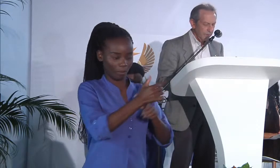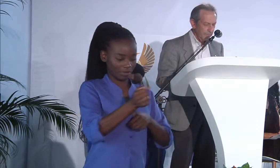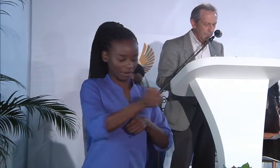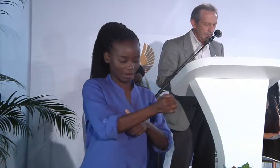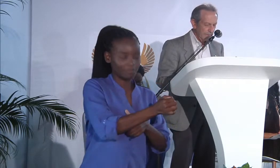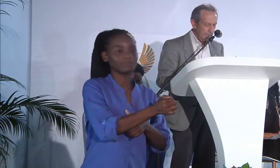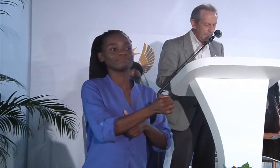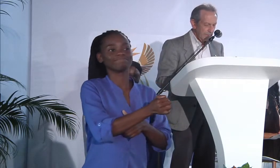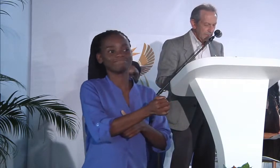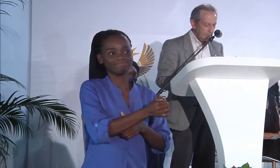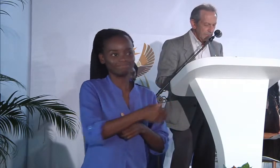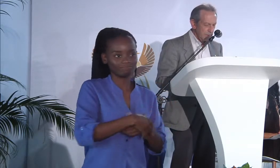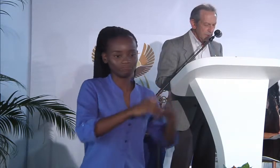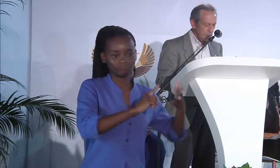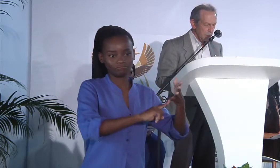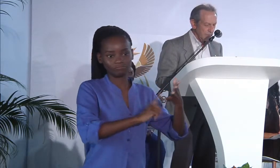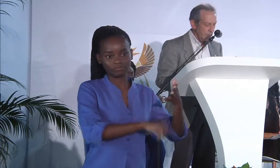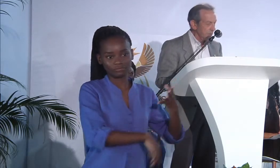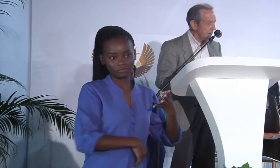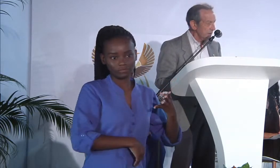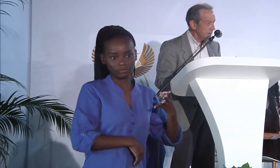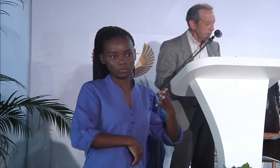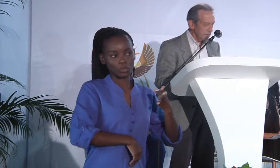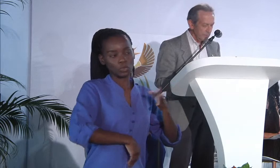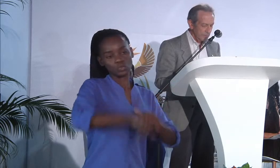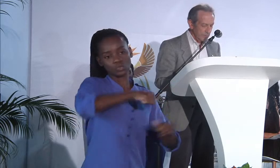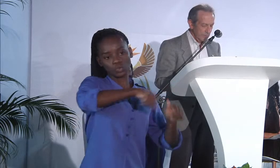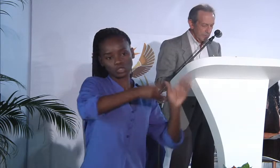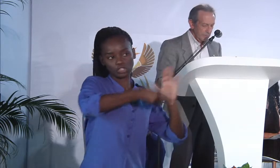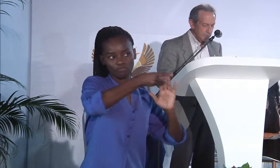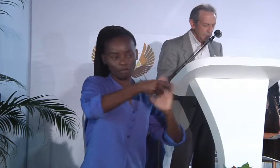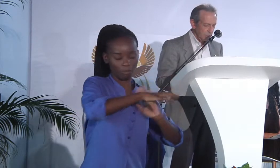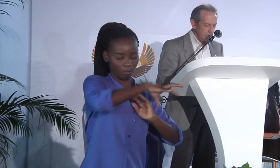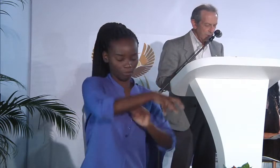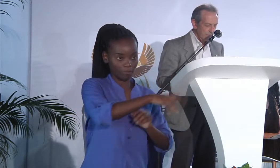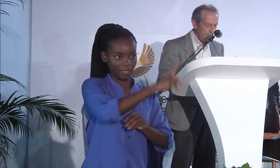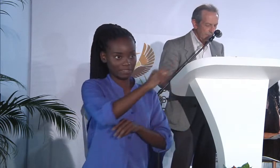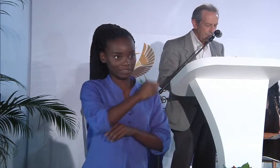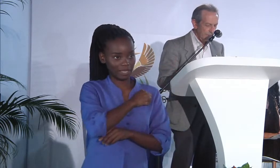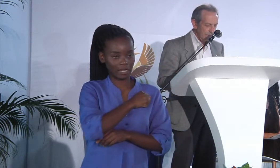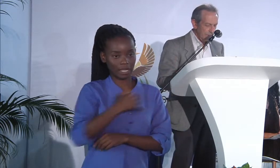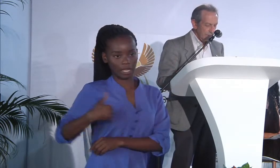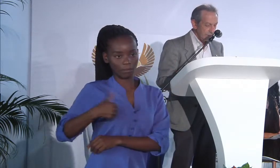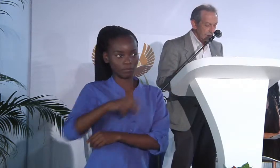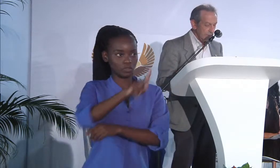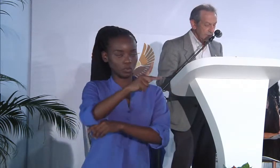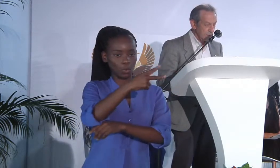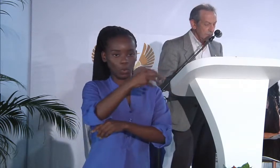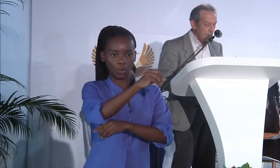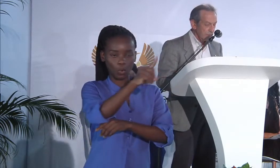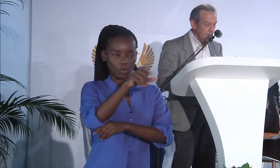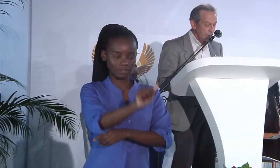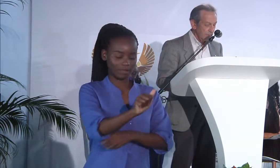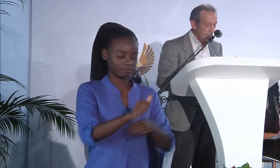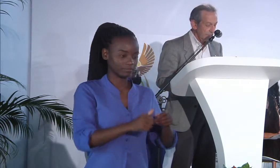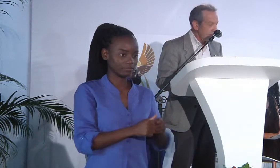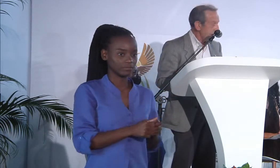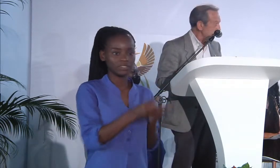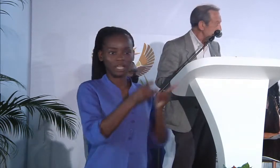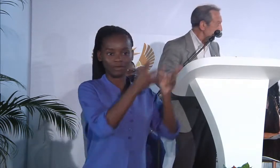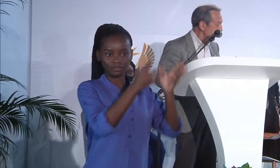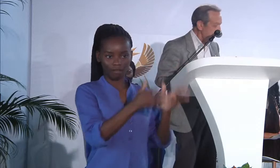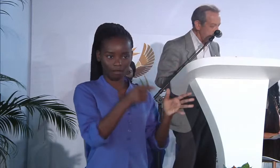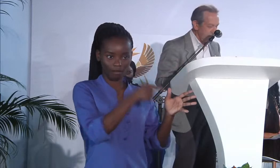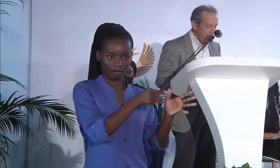Malloy, MEC Social Development KZN, Ms. Khoza, Senate Executive Director,